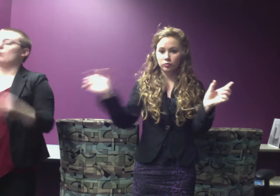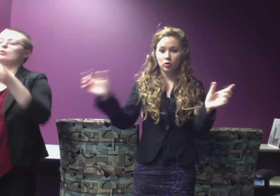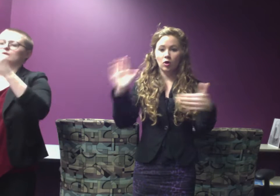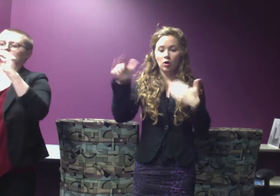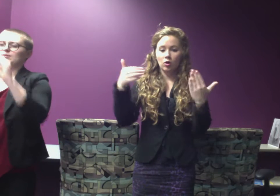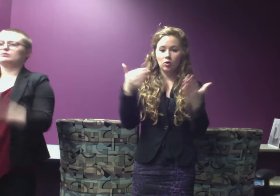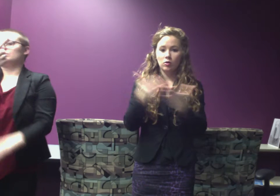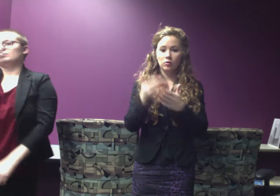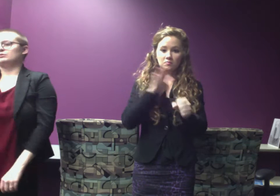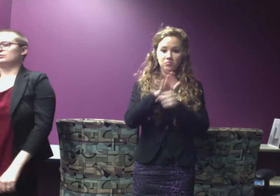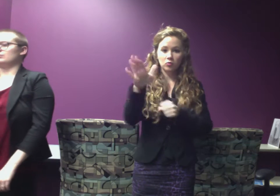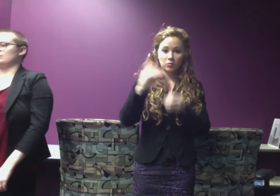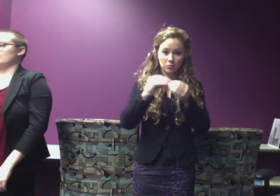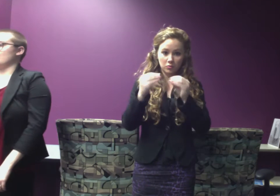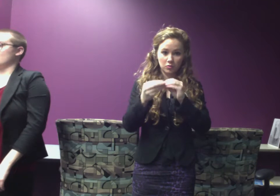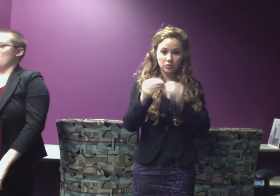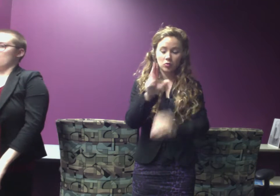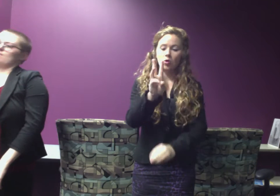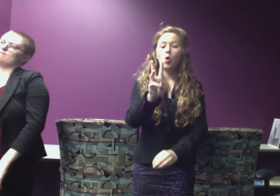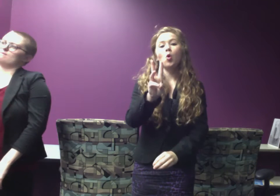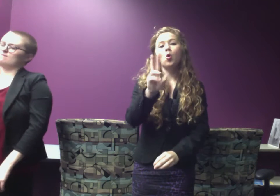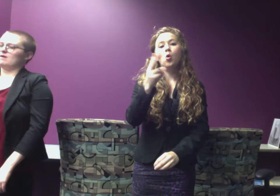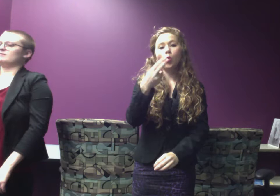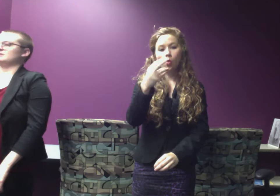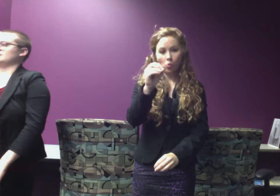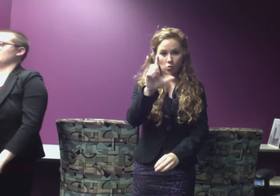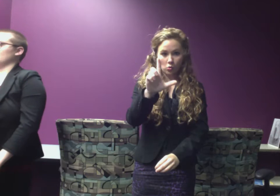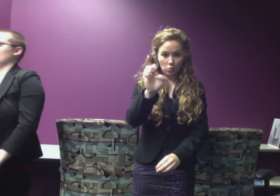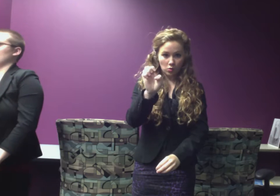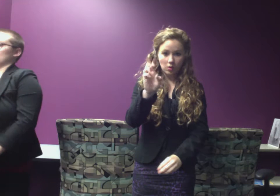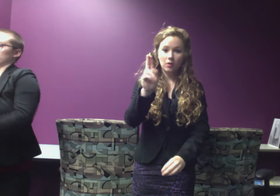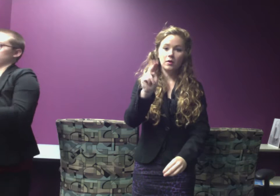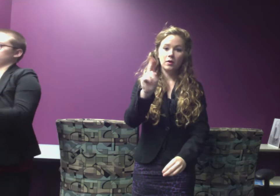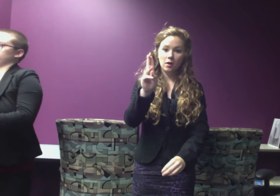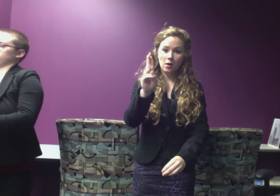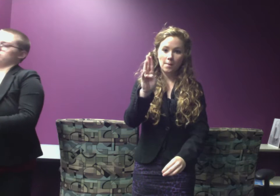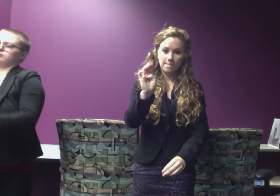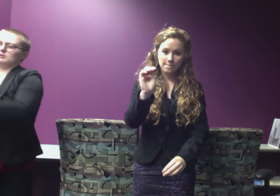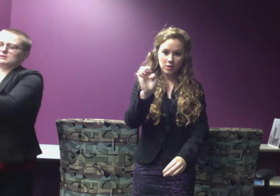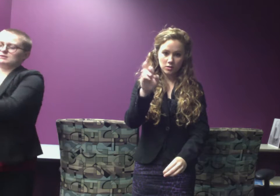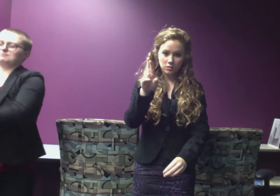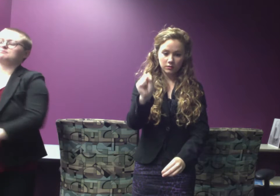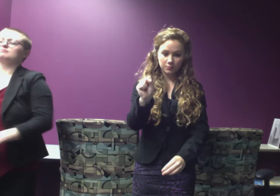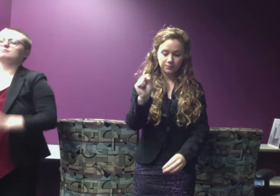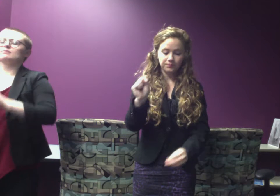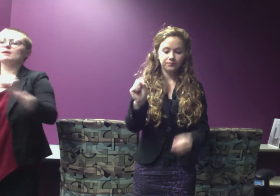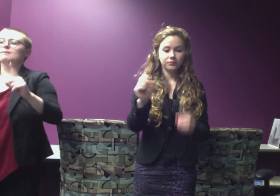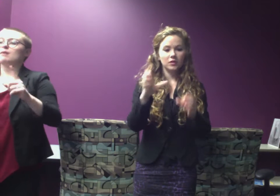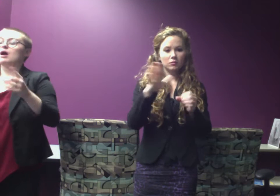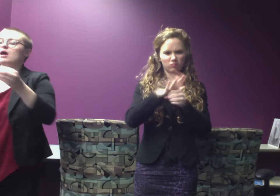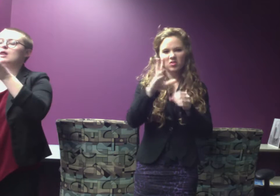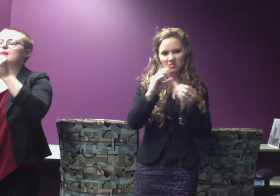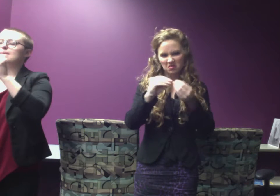keep going, 5, 6, 7, 8, indefinitely. If you just look at the numbers that are on there without the 0, that is called a set